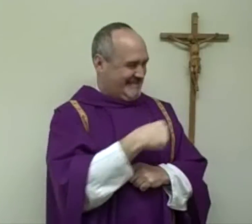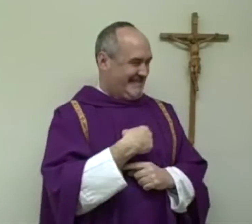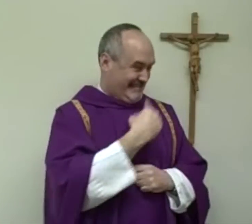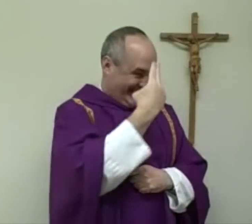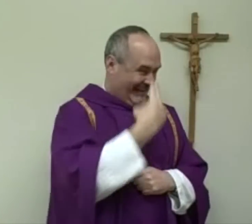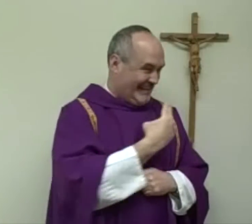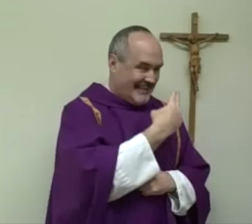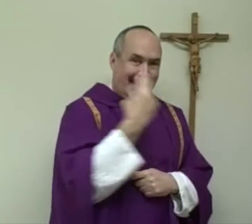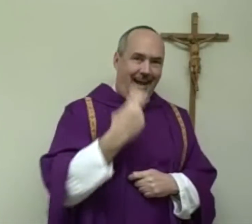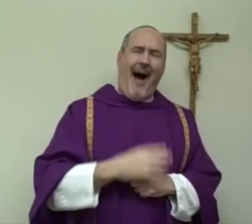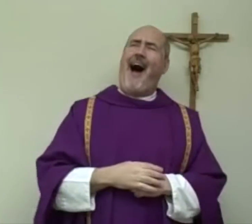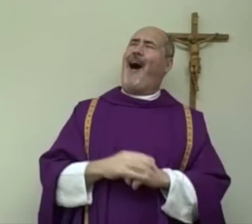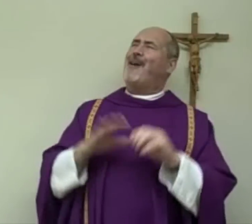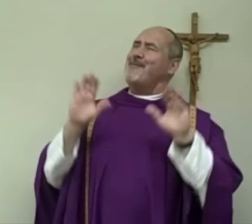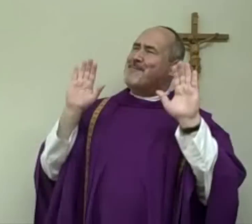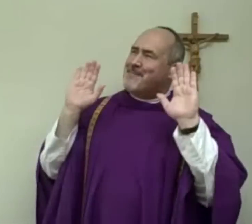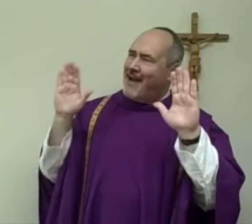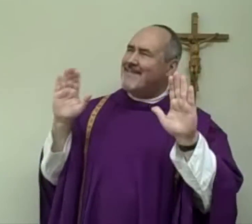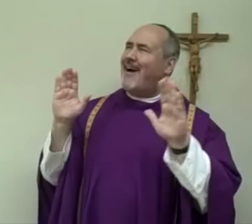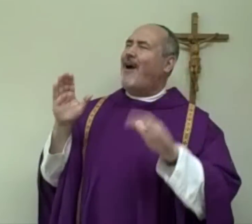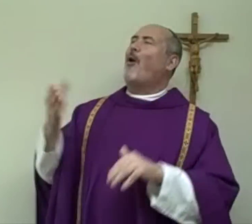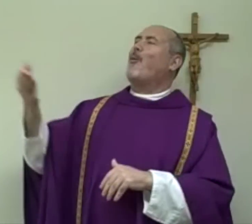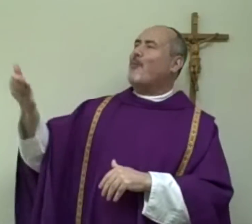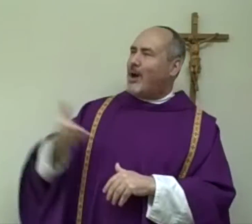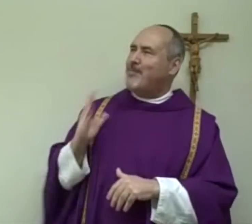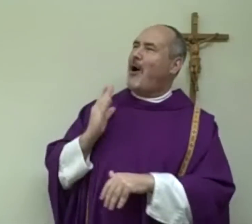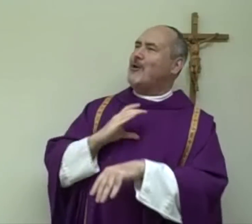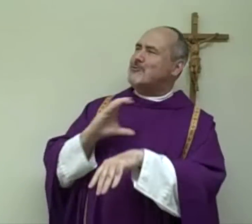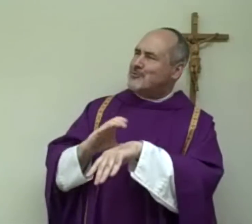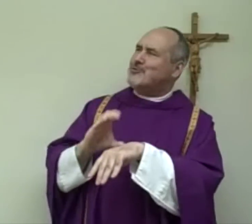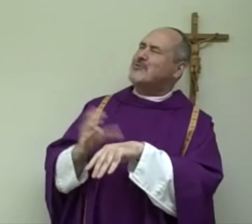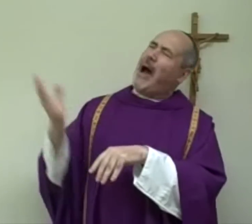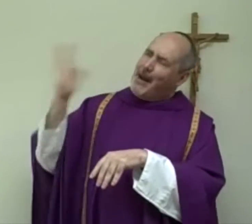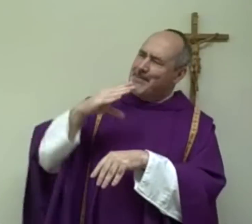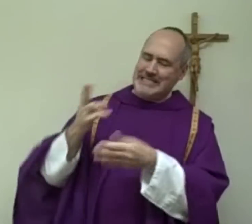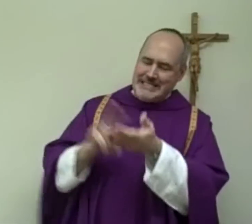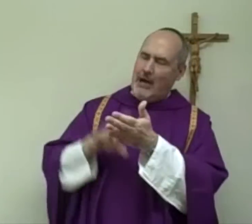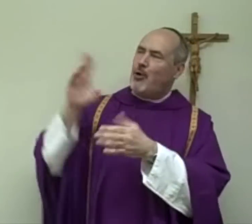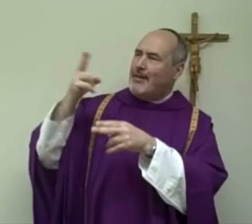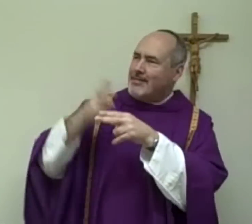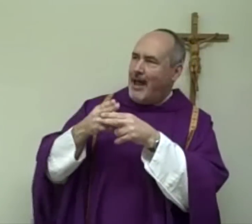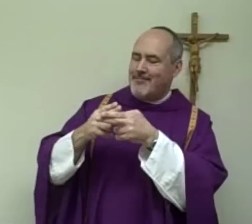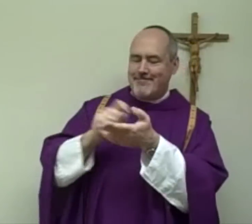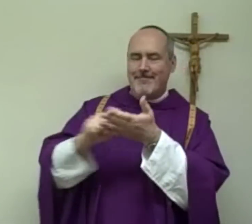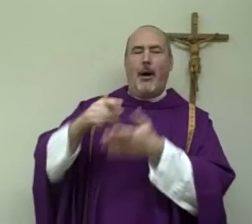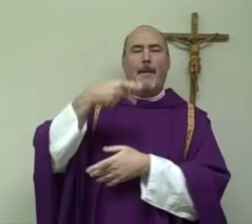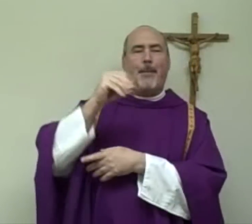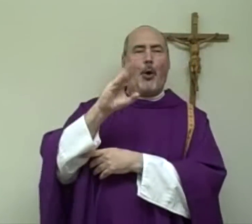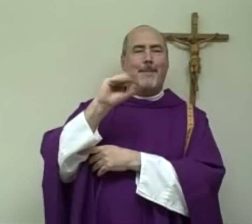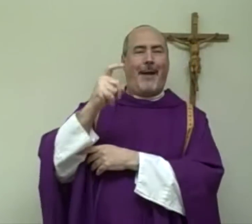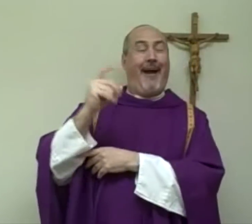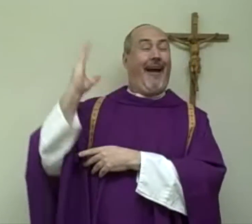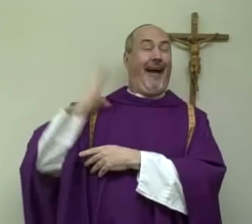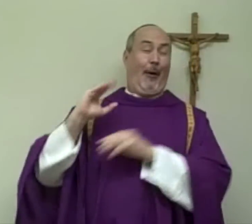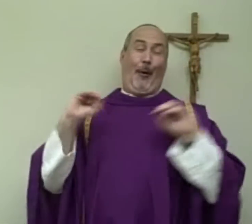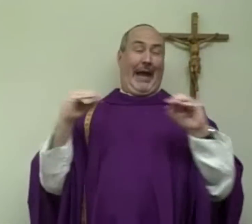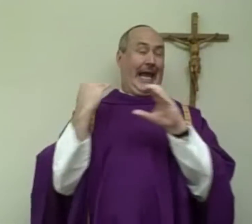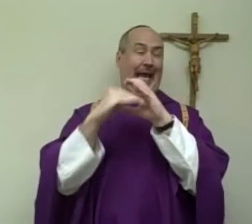lie to him. So I said, "Yes, I'm Catholic." And he thought, well, he says, "Well, that's wonderful. Why don't you come sign our registry and put